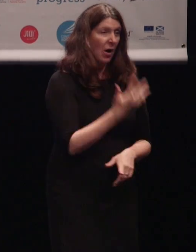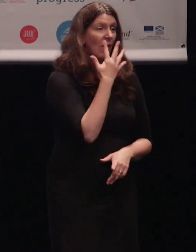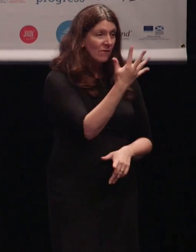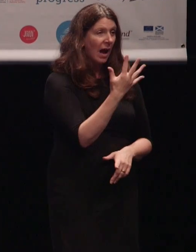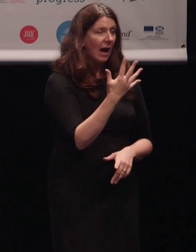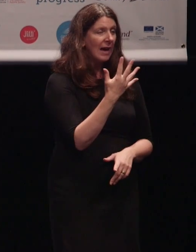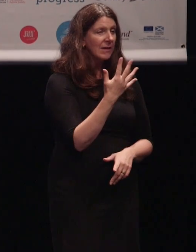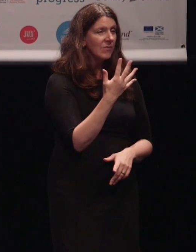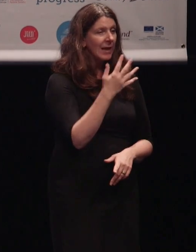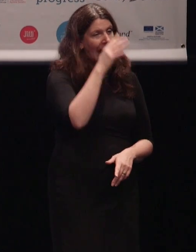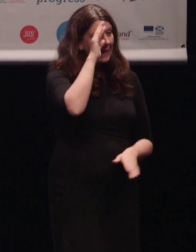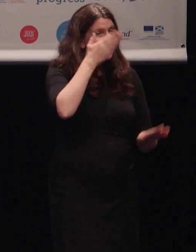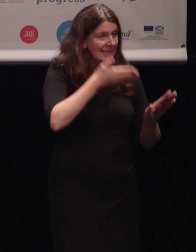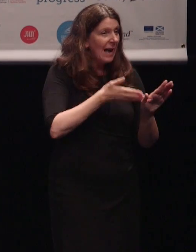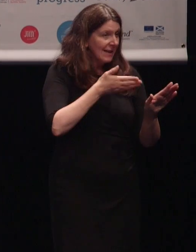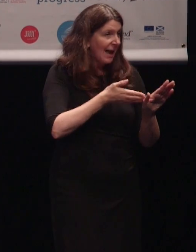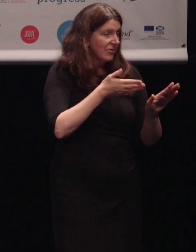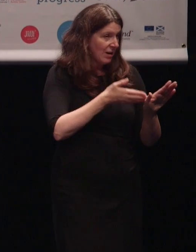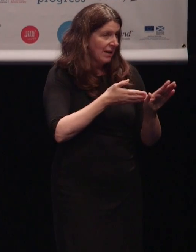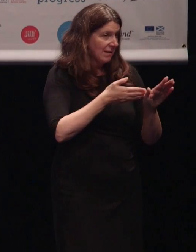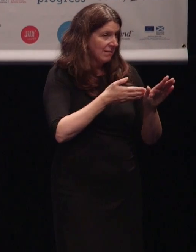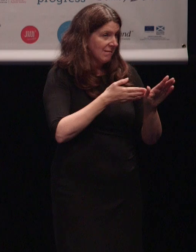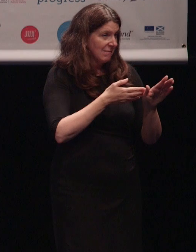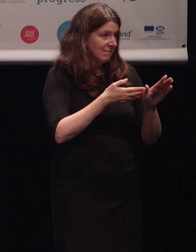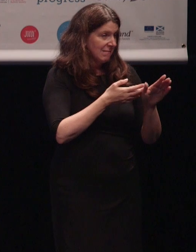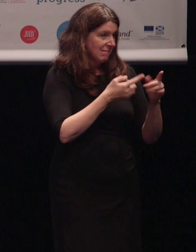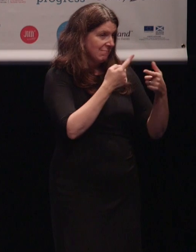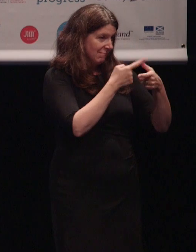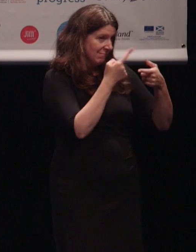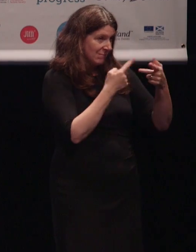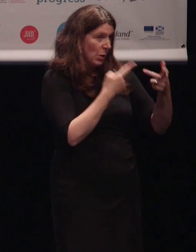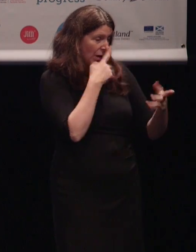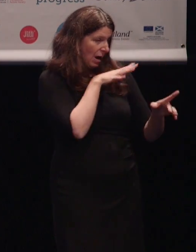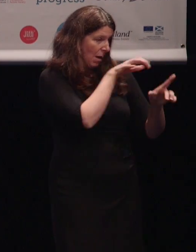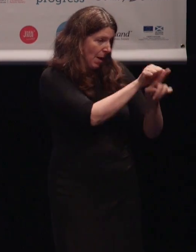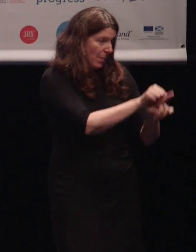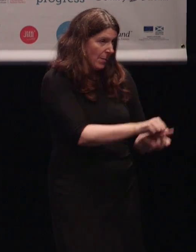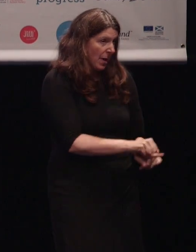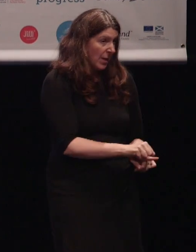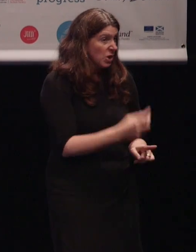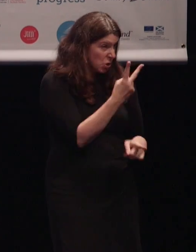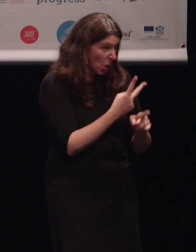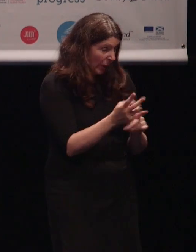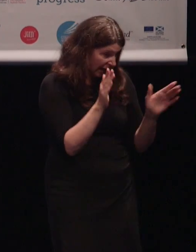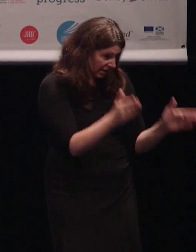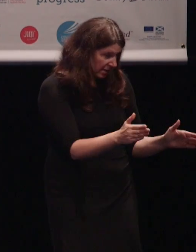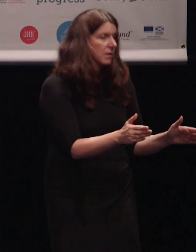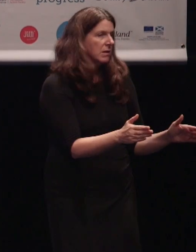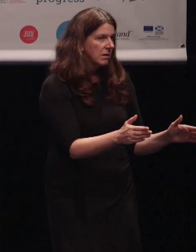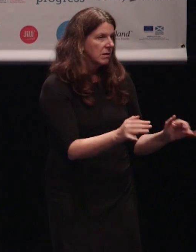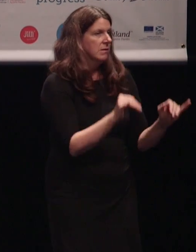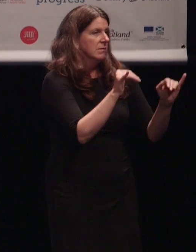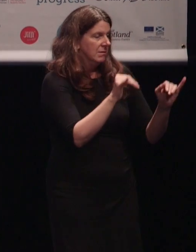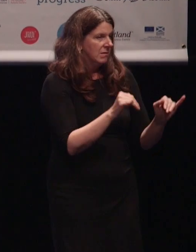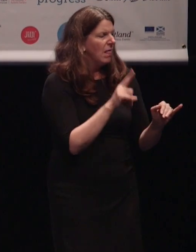psychosis. At an 8-year-old. It was devastating and difficult to see. And